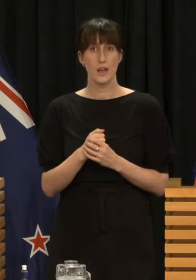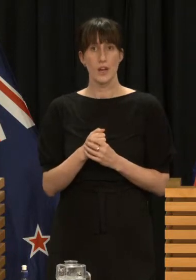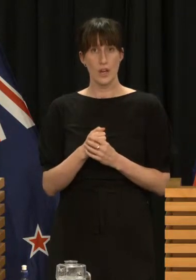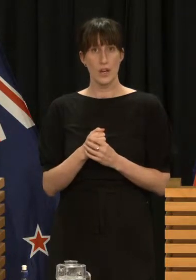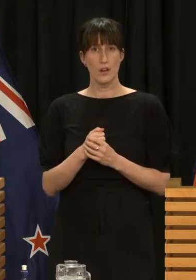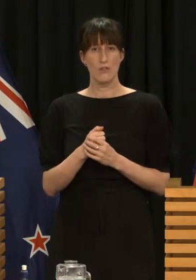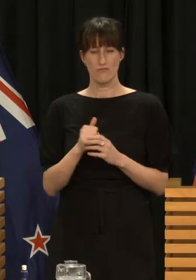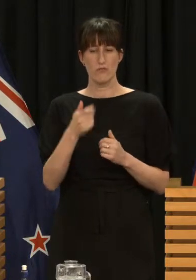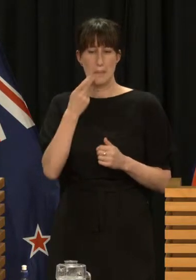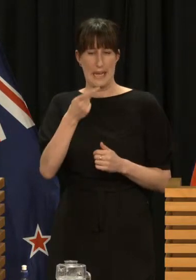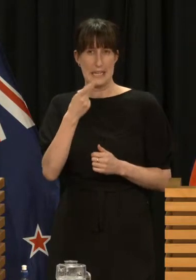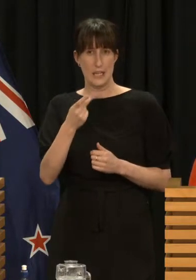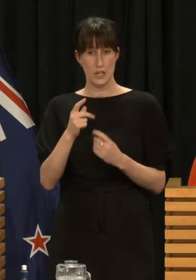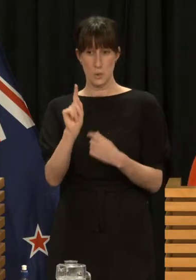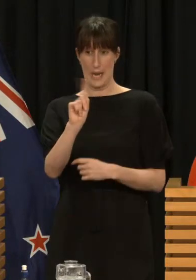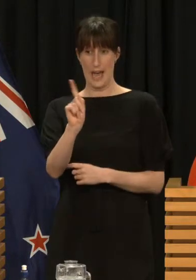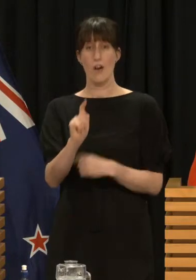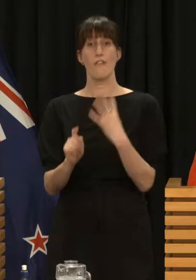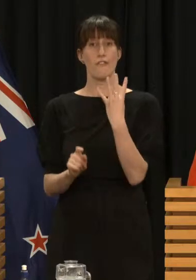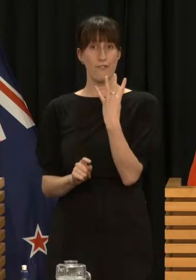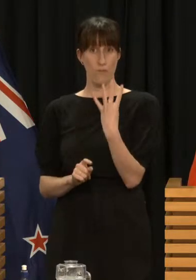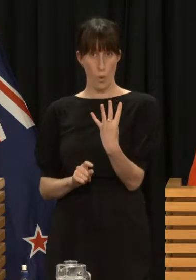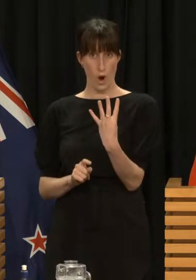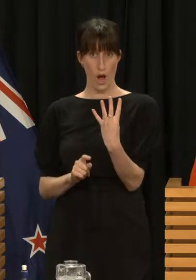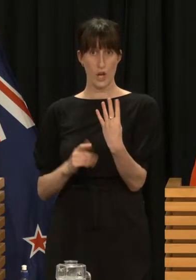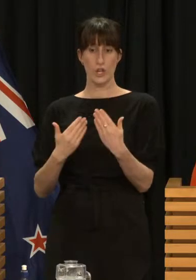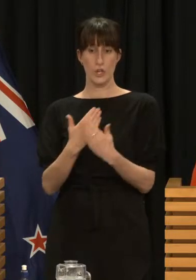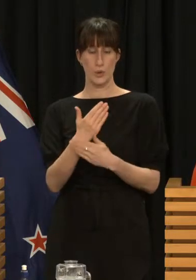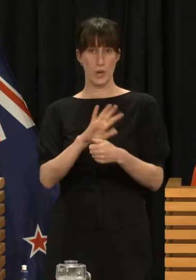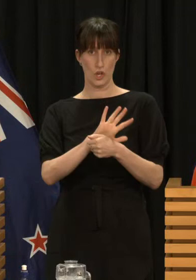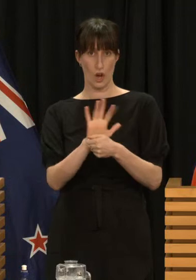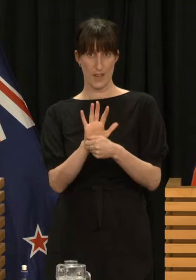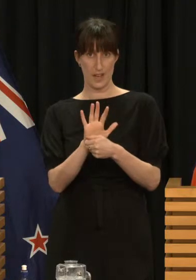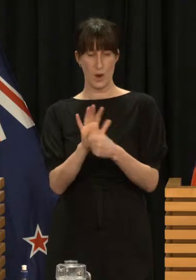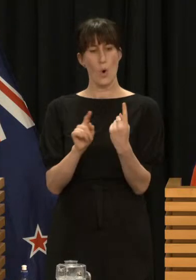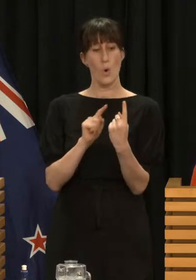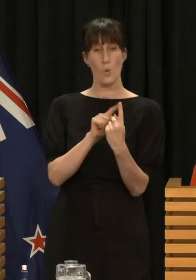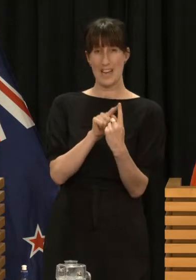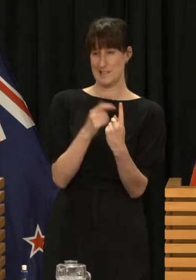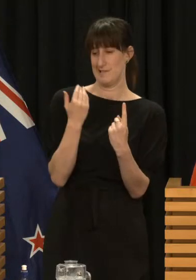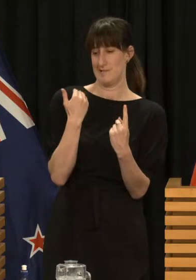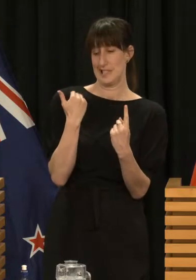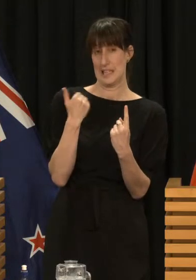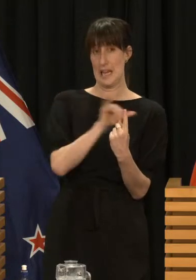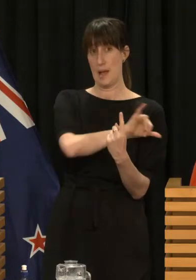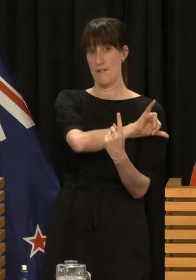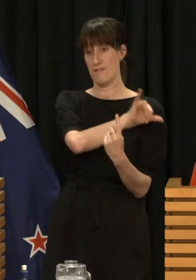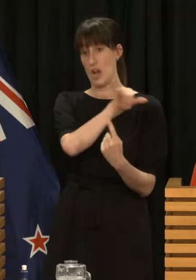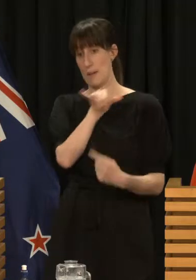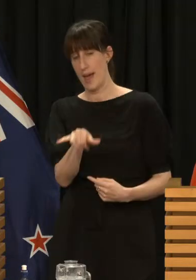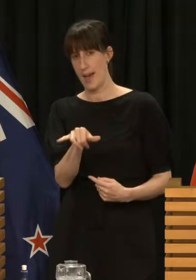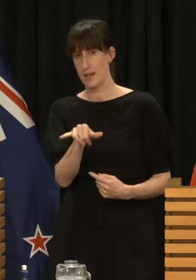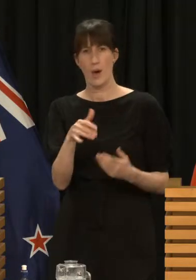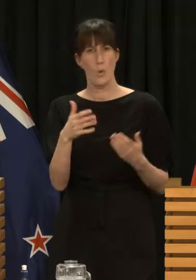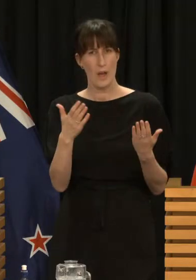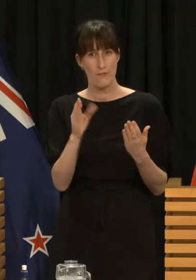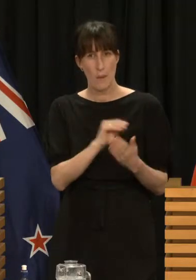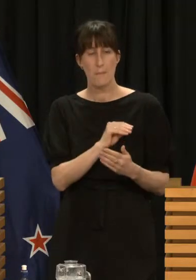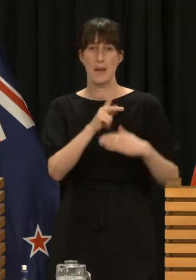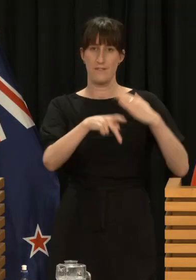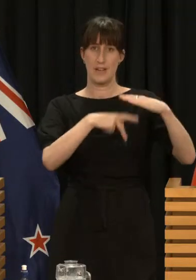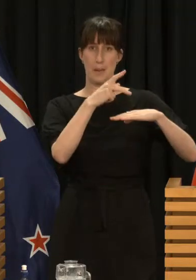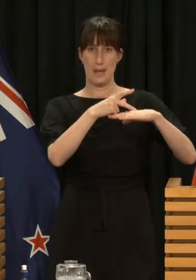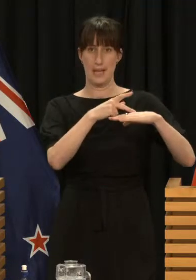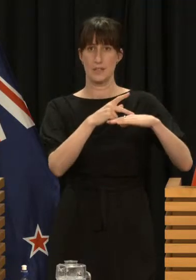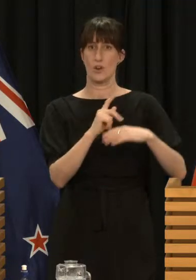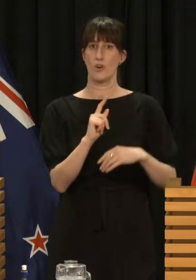announce today, 1 recent arrival and 3 historical cases. The recent arrival arrived from the Philippines via Hong Kong the 31st of